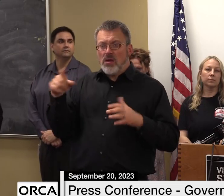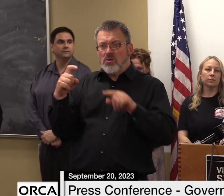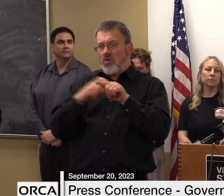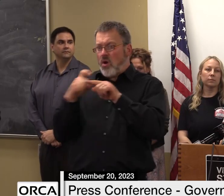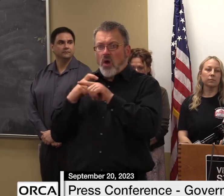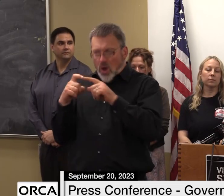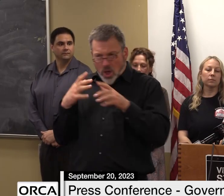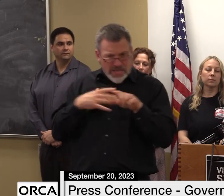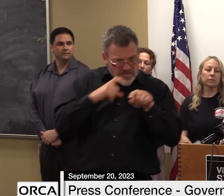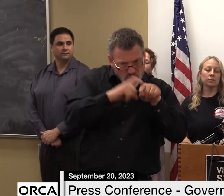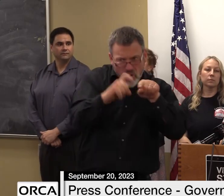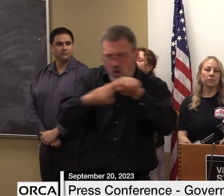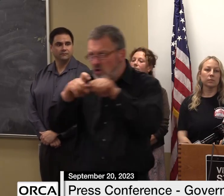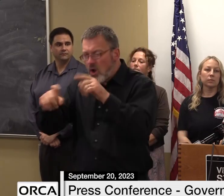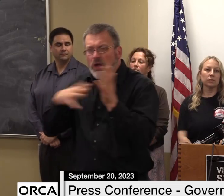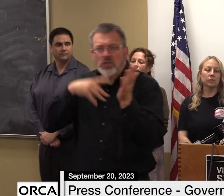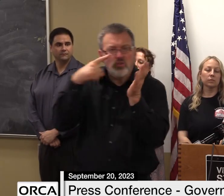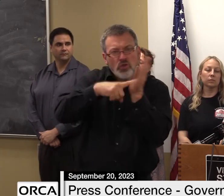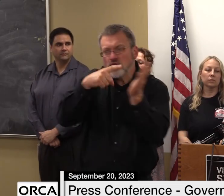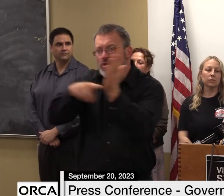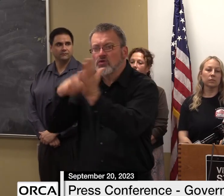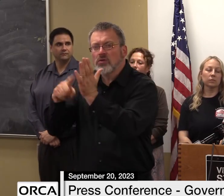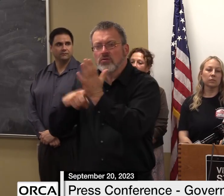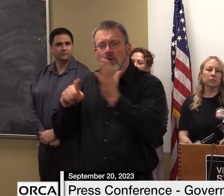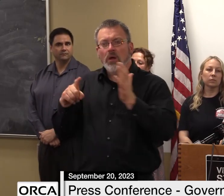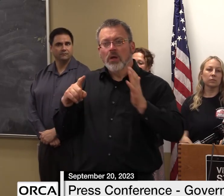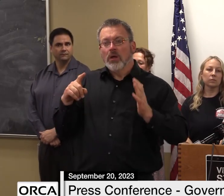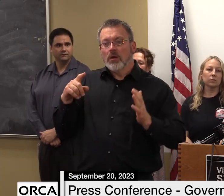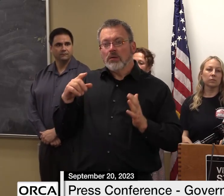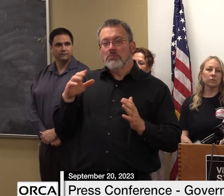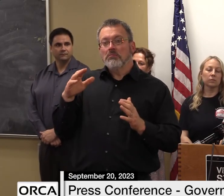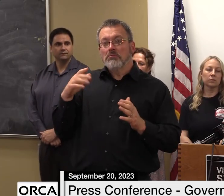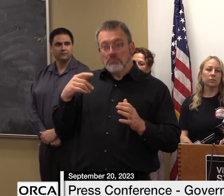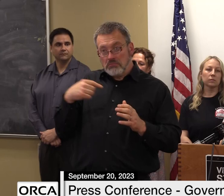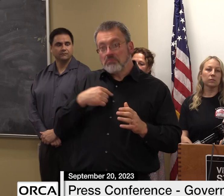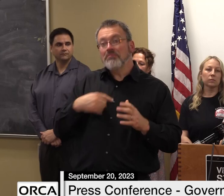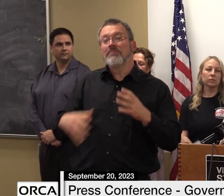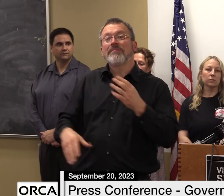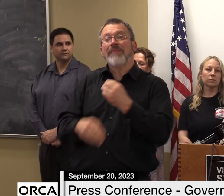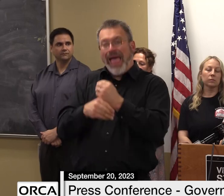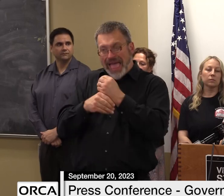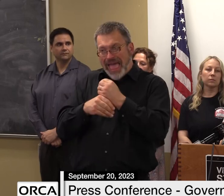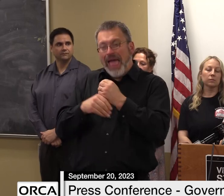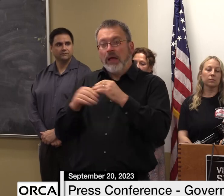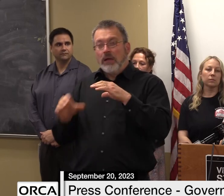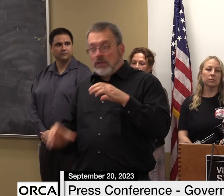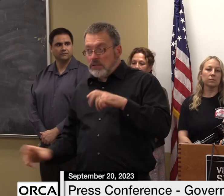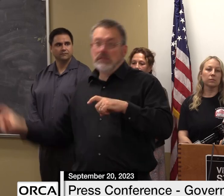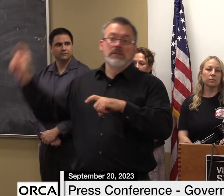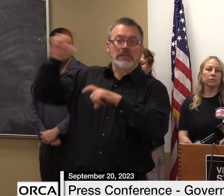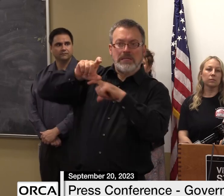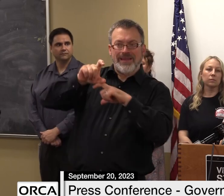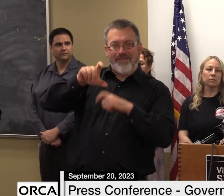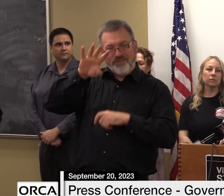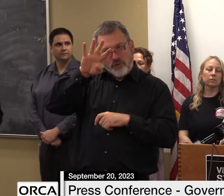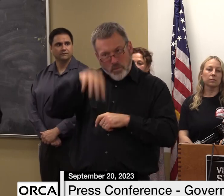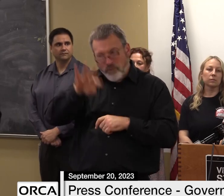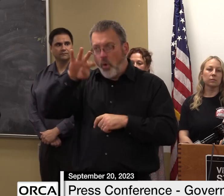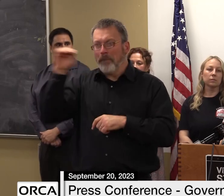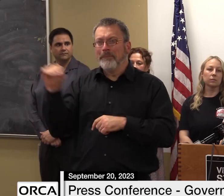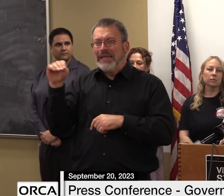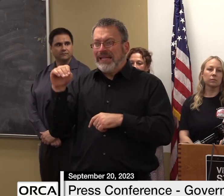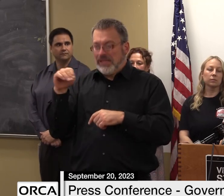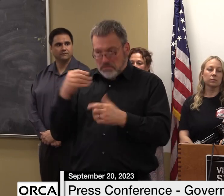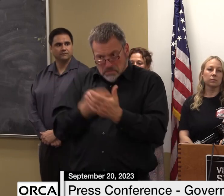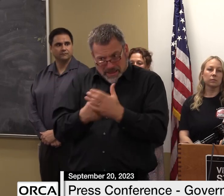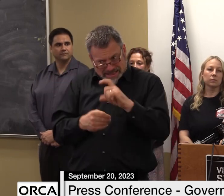Doug talked about, we have added over $4.4 million in assistance to those individuals because